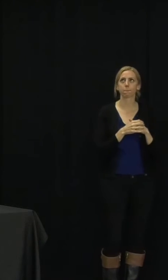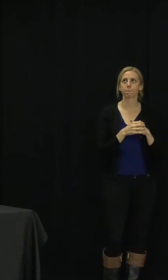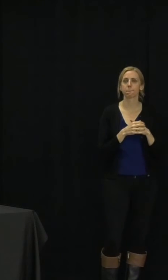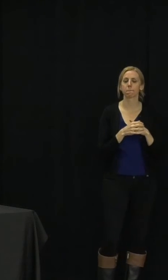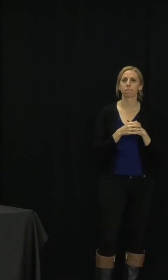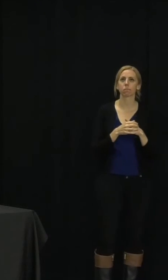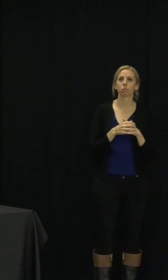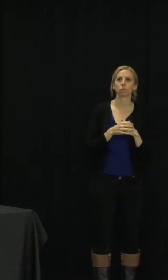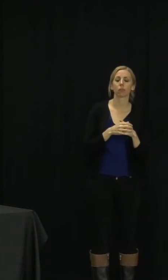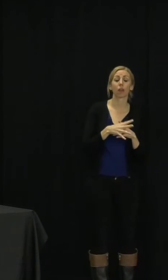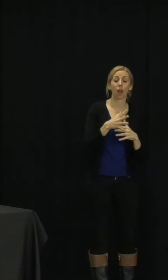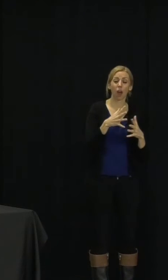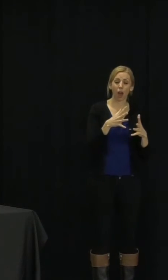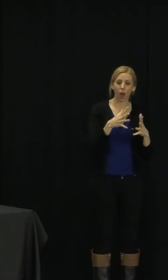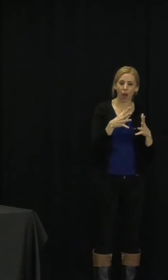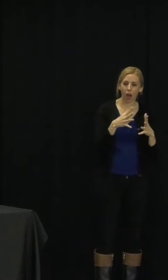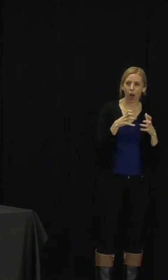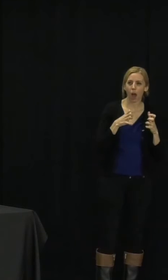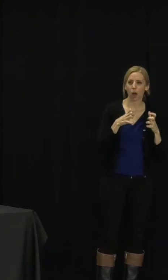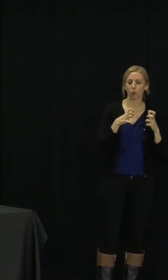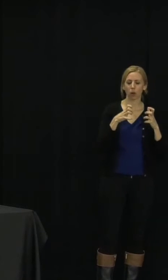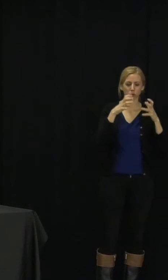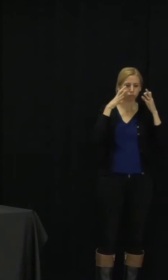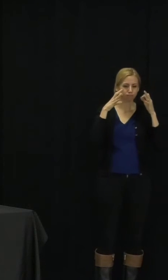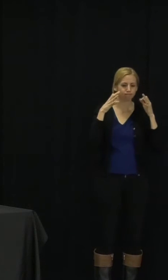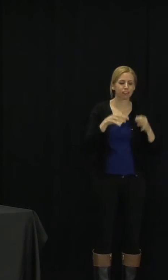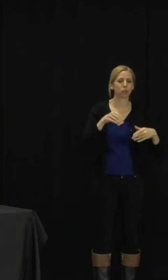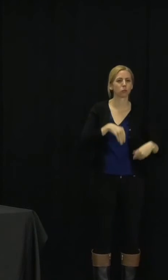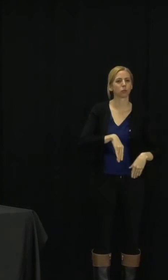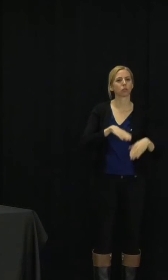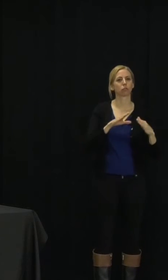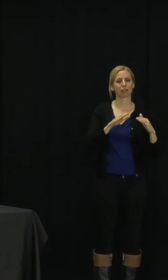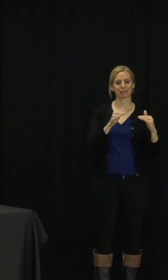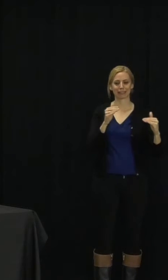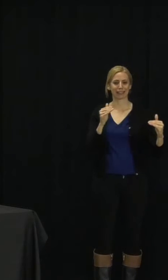and if you can't get here to me, it's